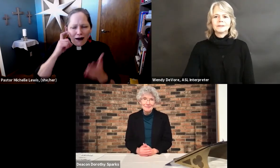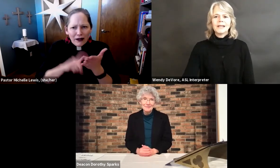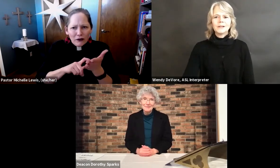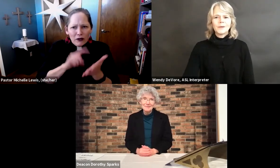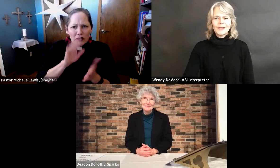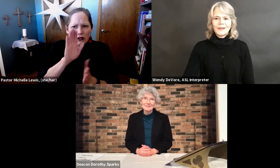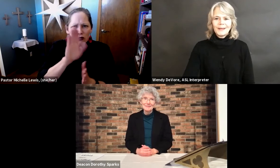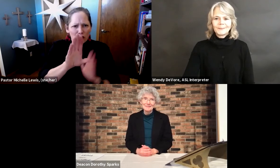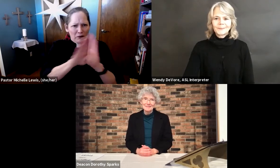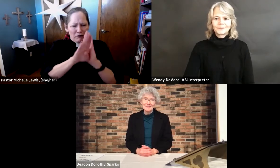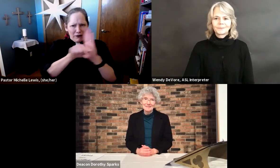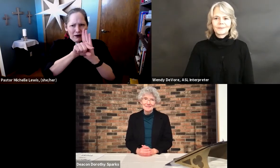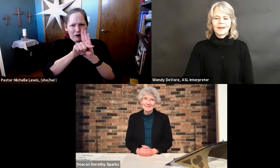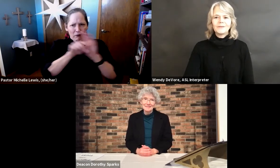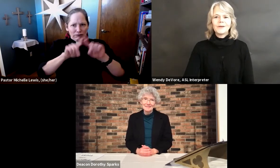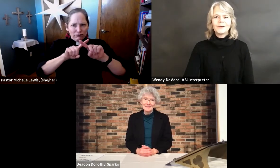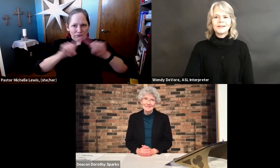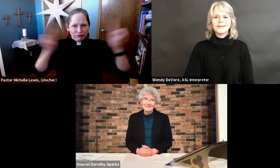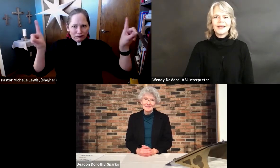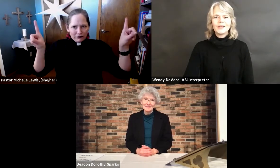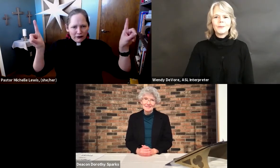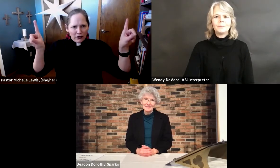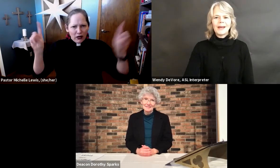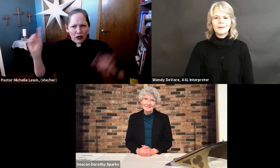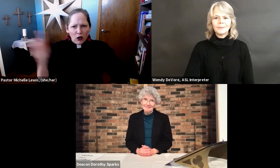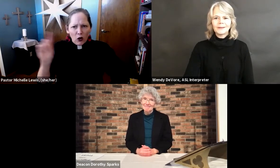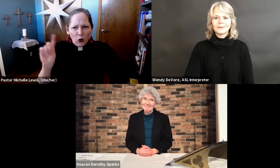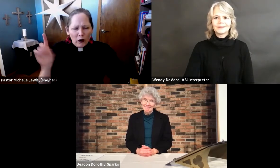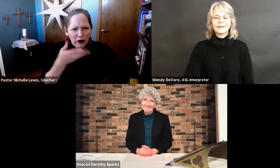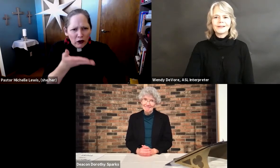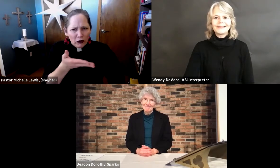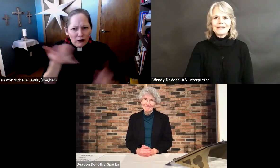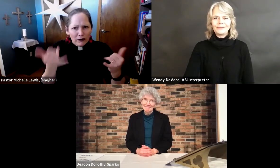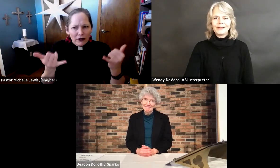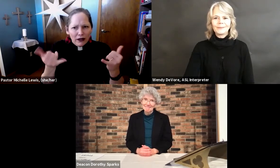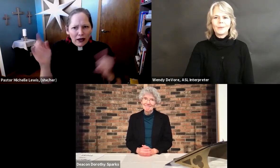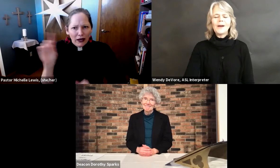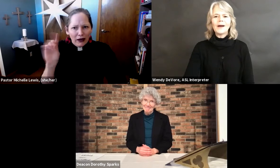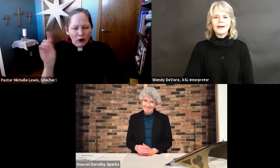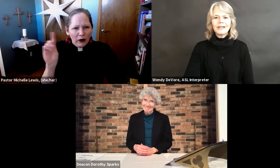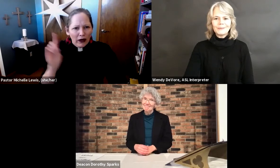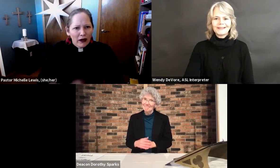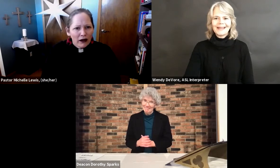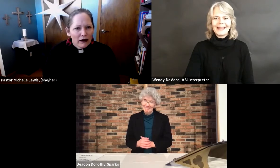Say, Dorothy, I've noticed that your background looks different. Where are you today?